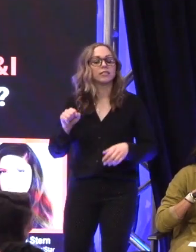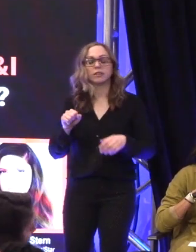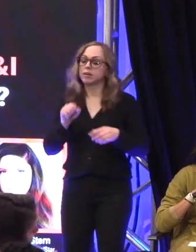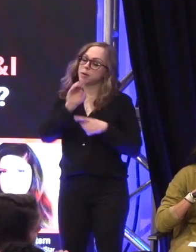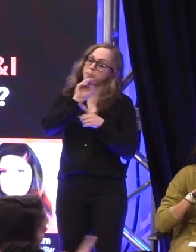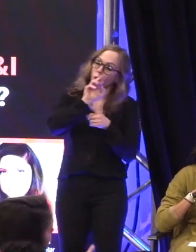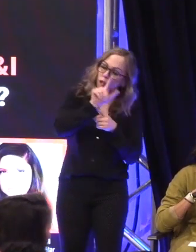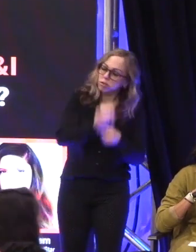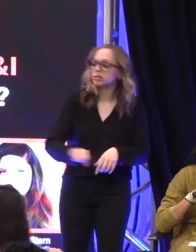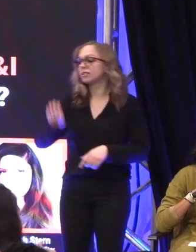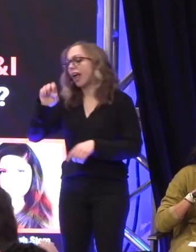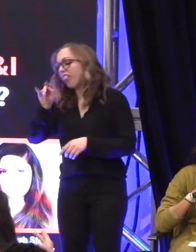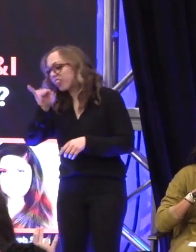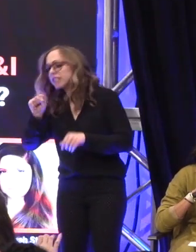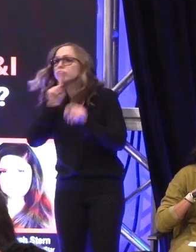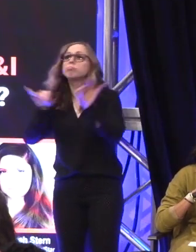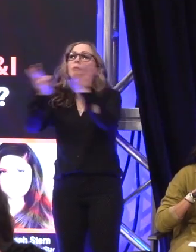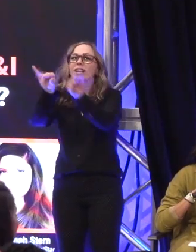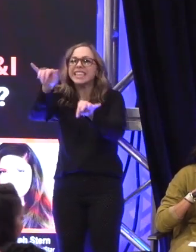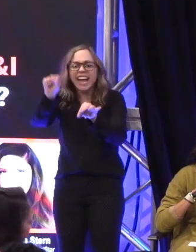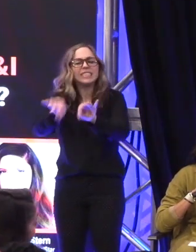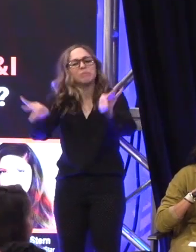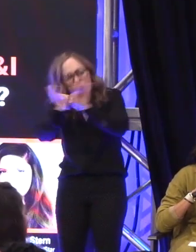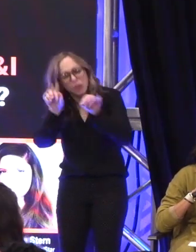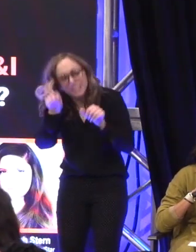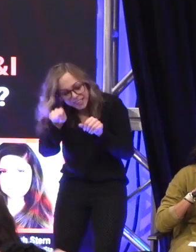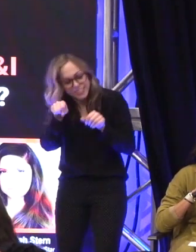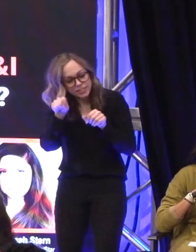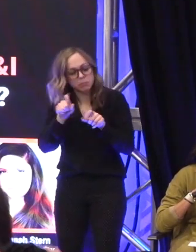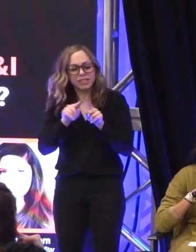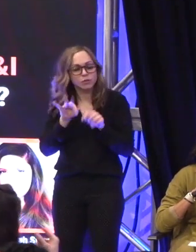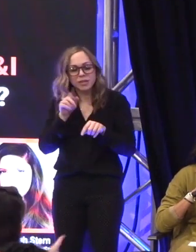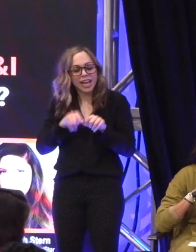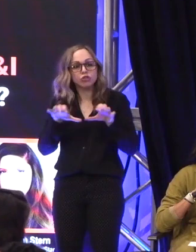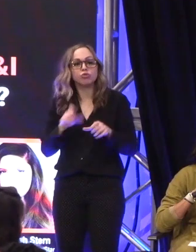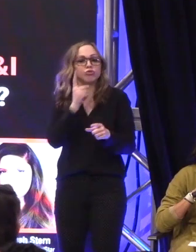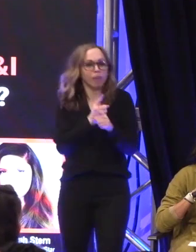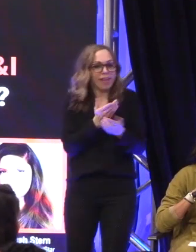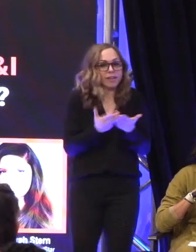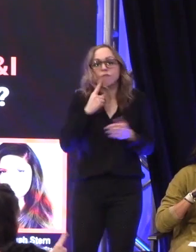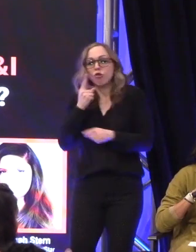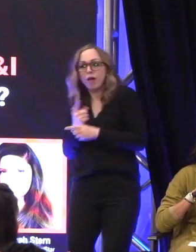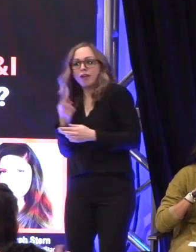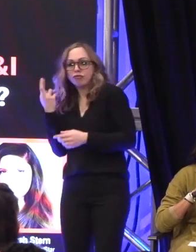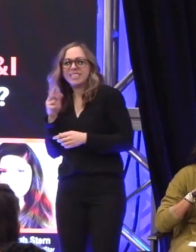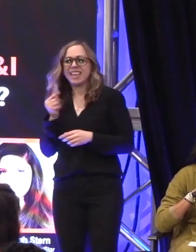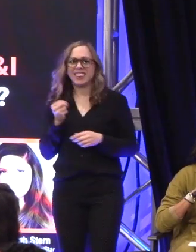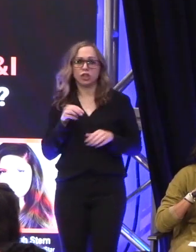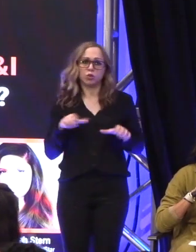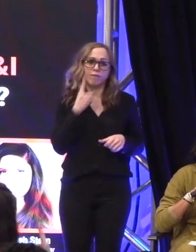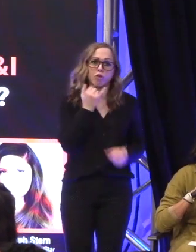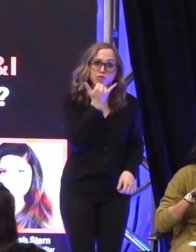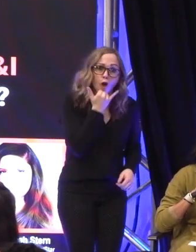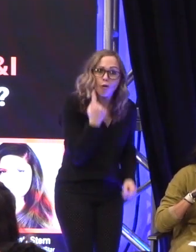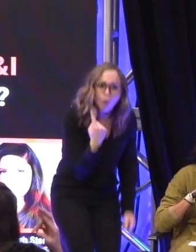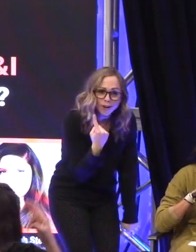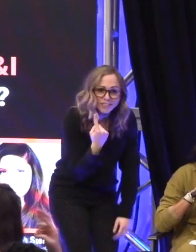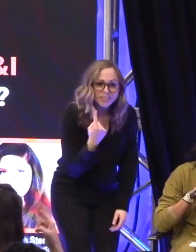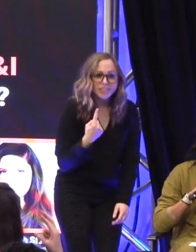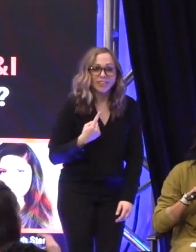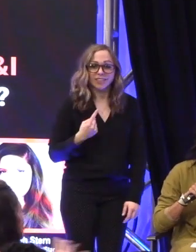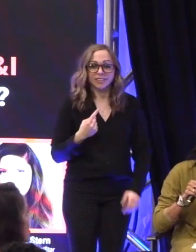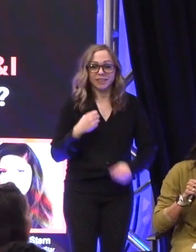ethics. That's fine, that's important. But if you can't do the right thing for the right reasons, do it for the wrong ones. Make that